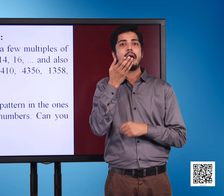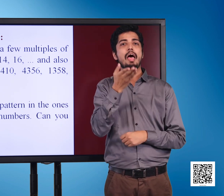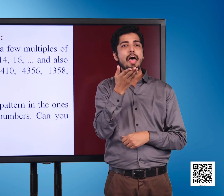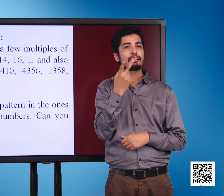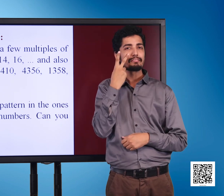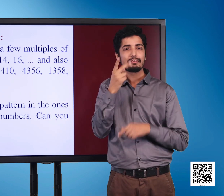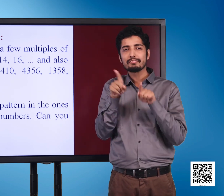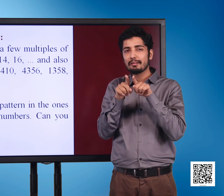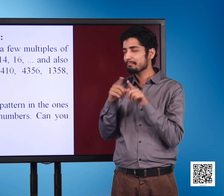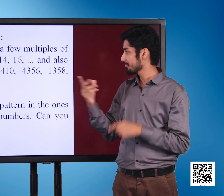4356,